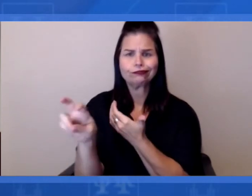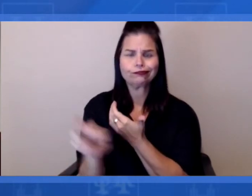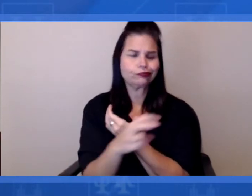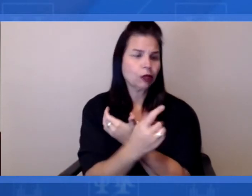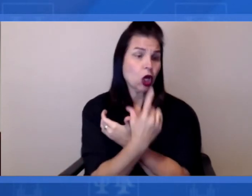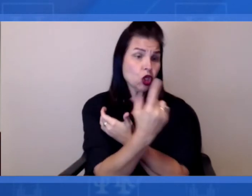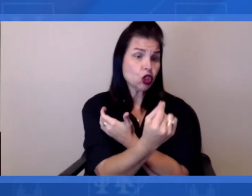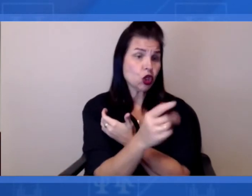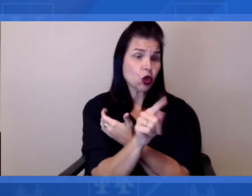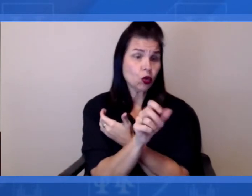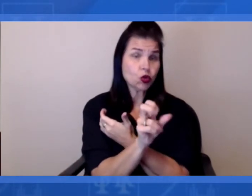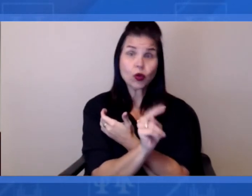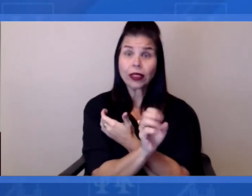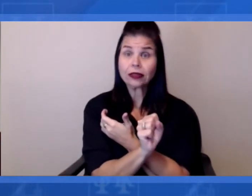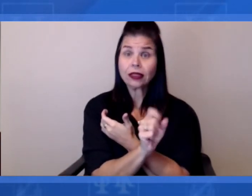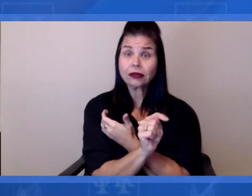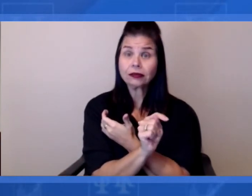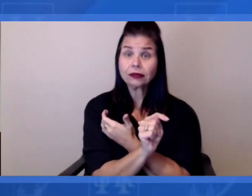Transit,